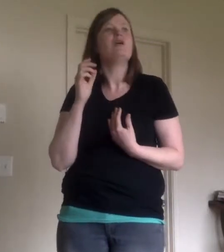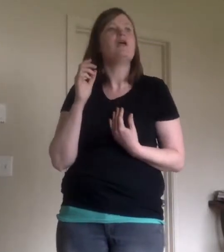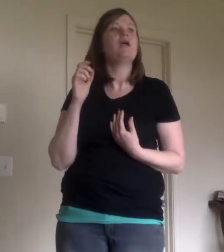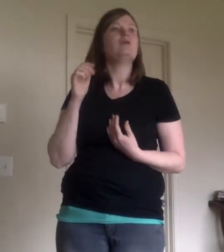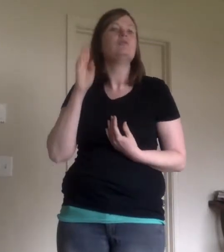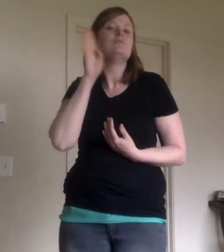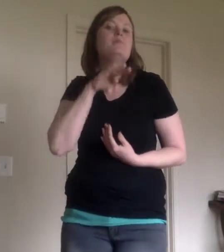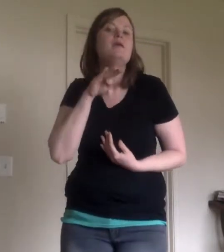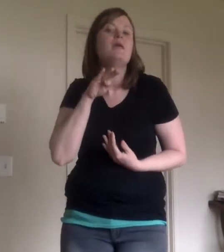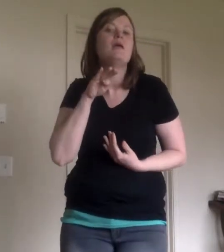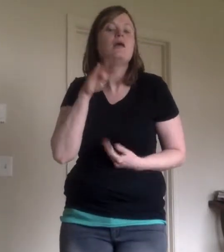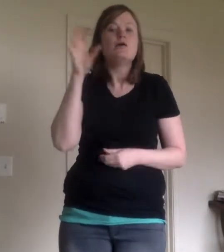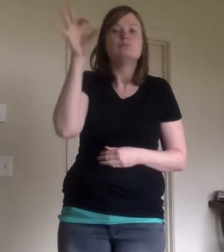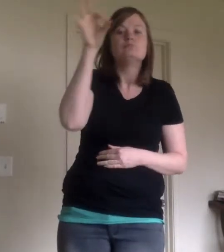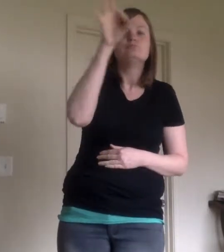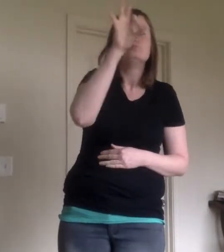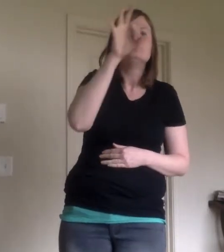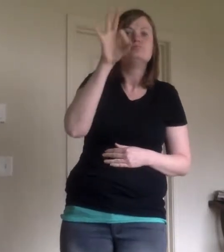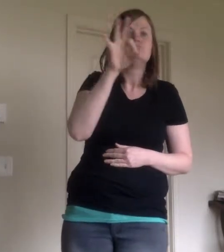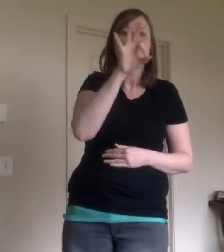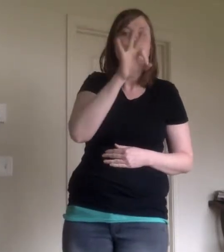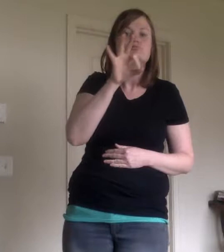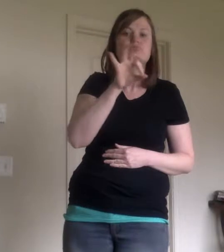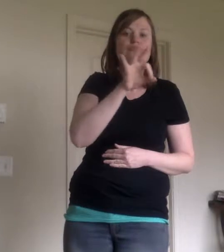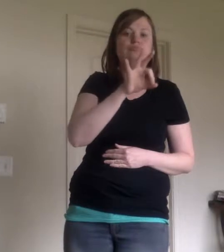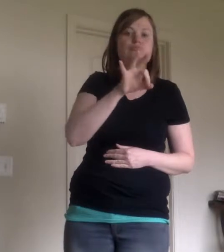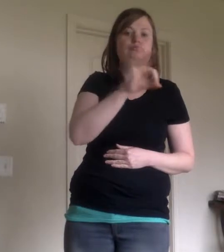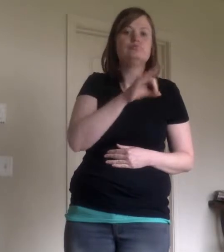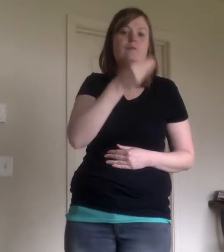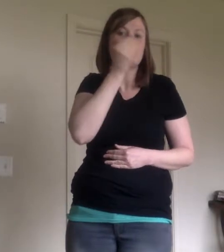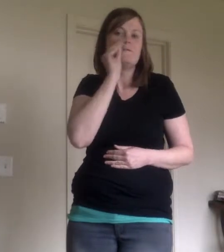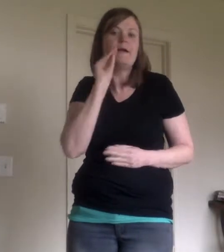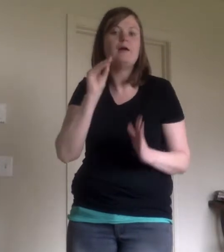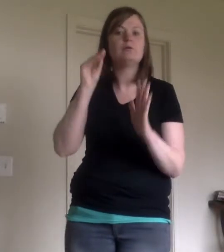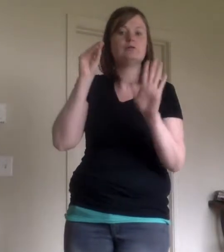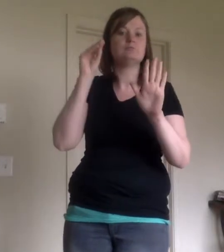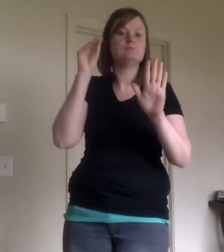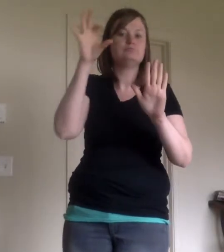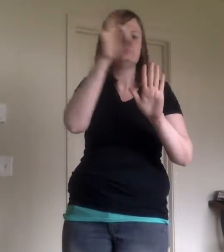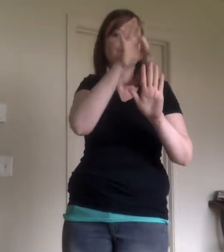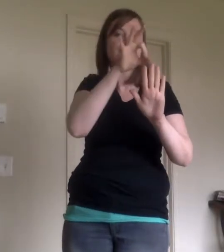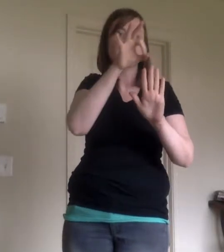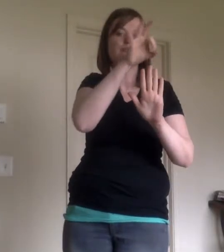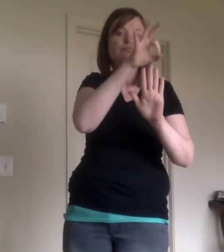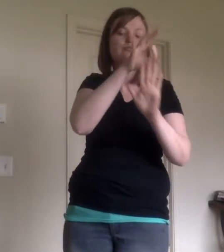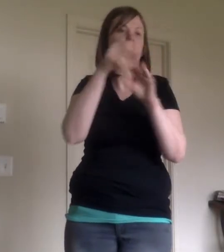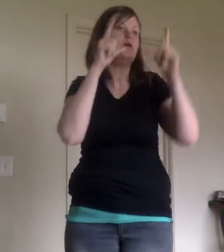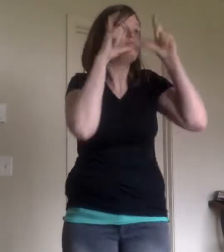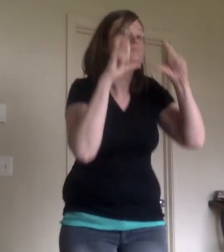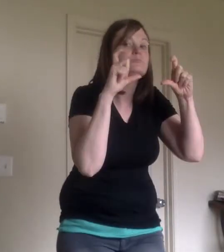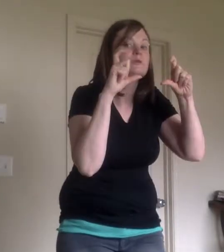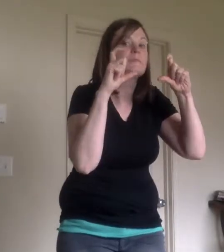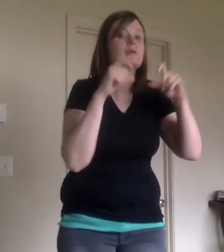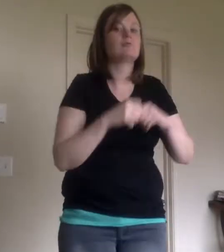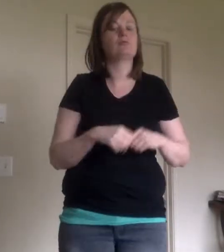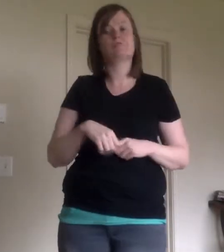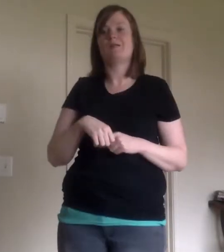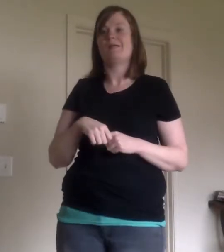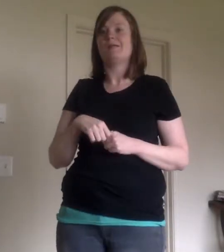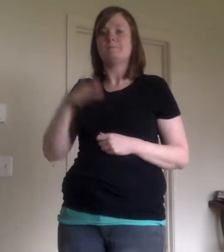would take the photograph. And he also loved photographing lightning, and that's probably some of